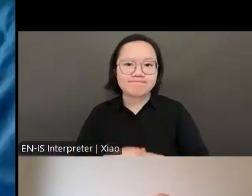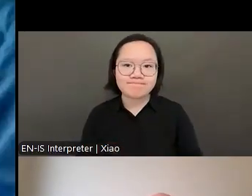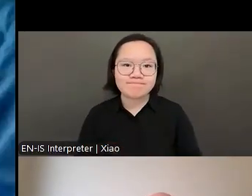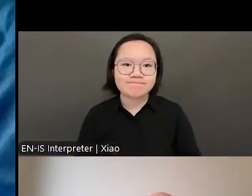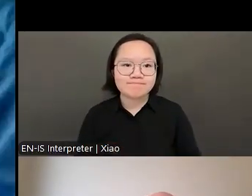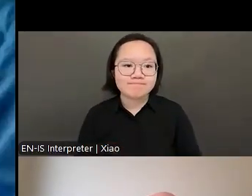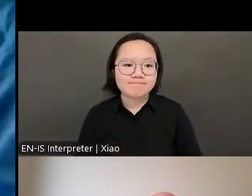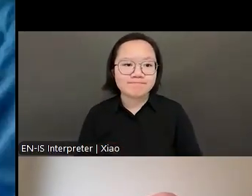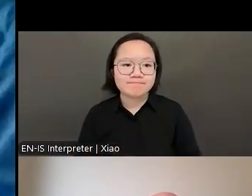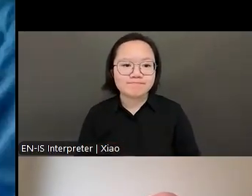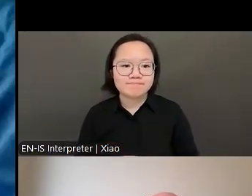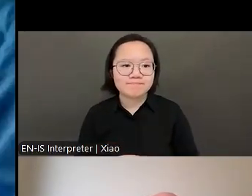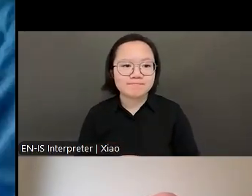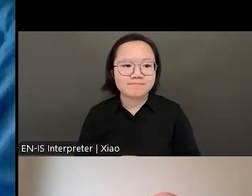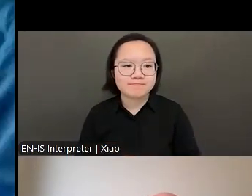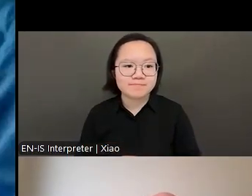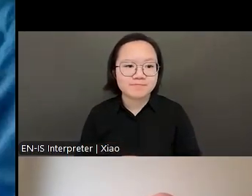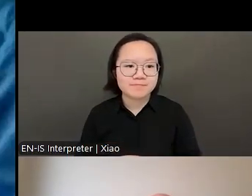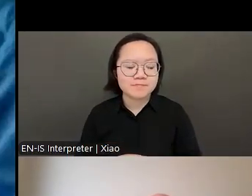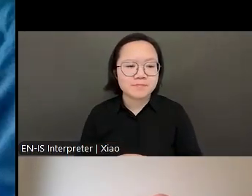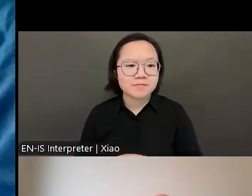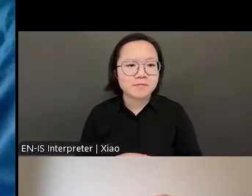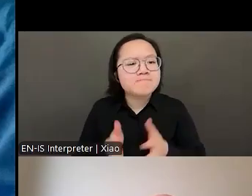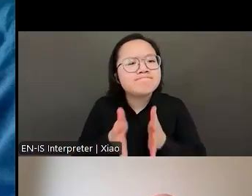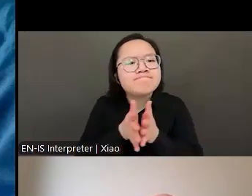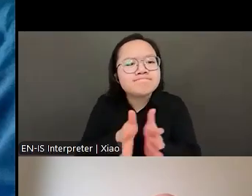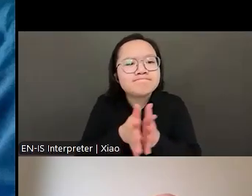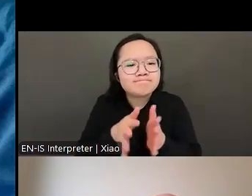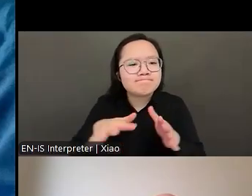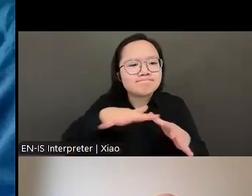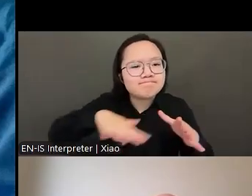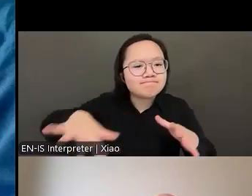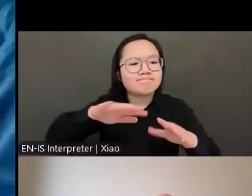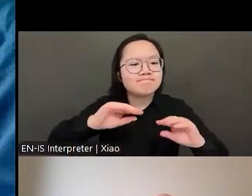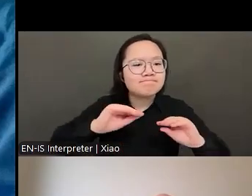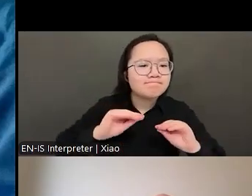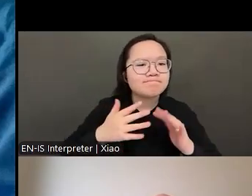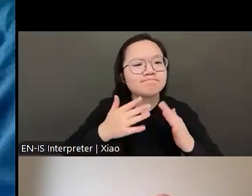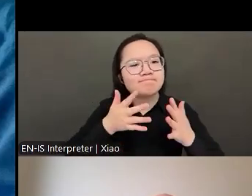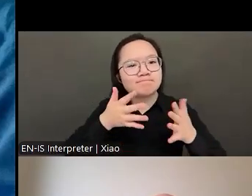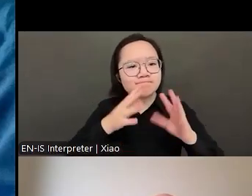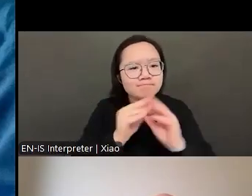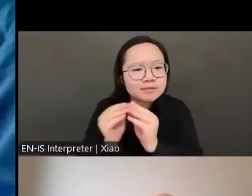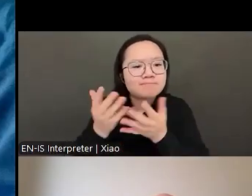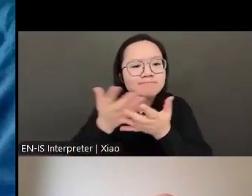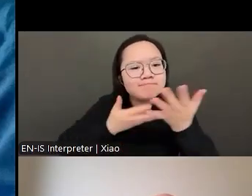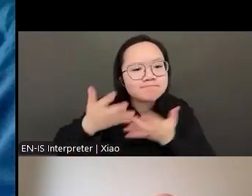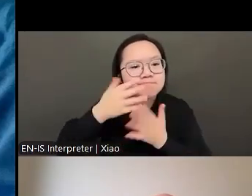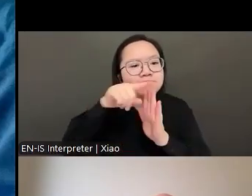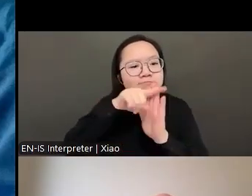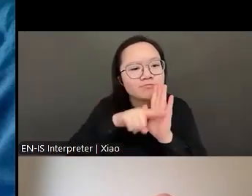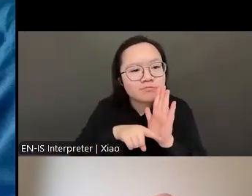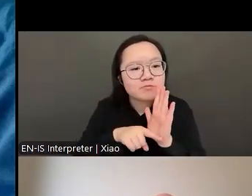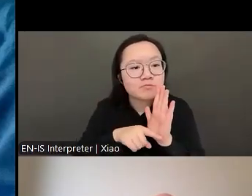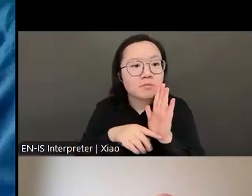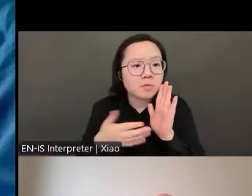A little bit about housekeeping. Please use the chat function to make any comment. If you have any questions for